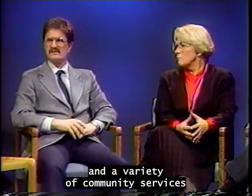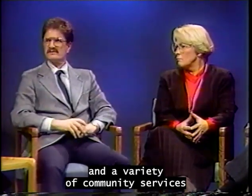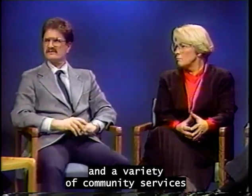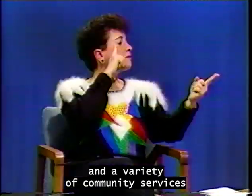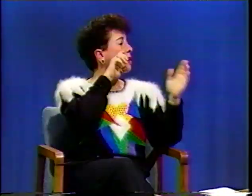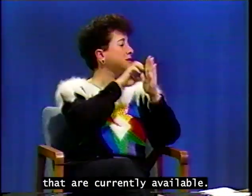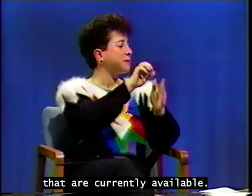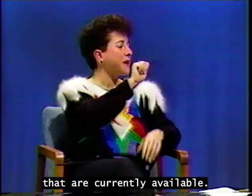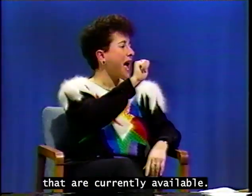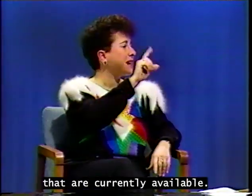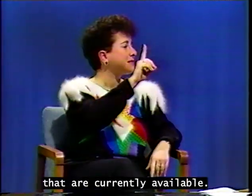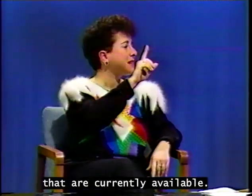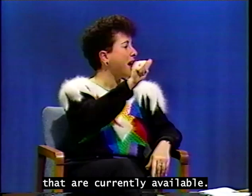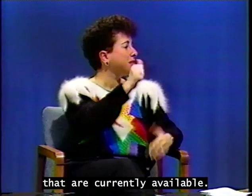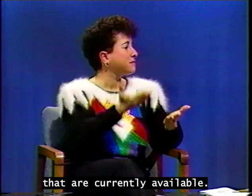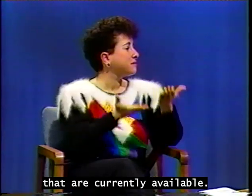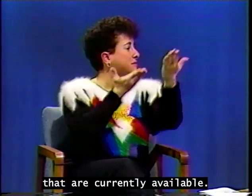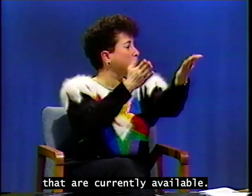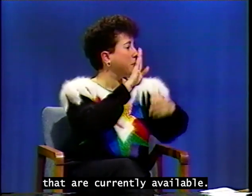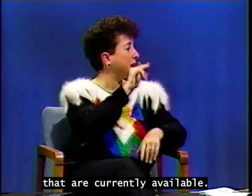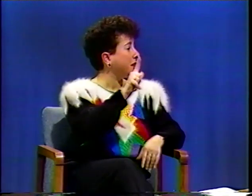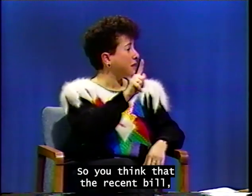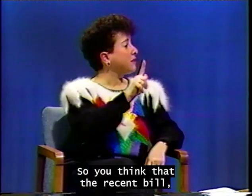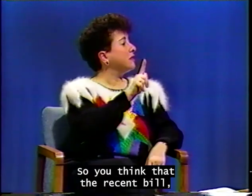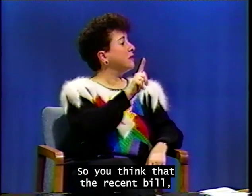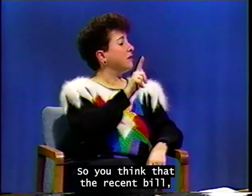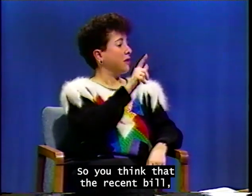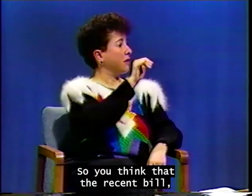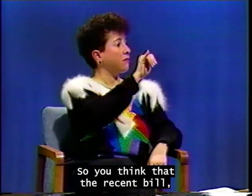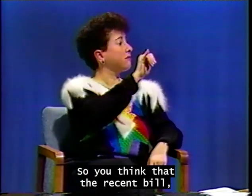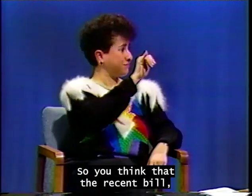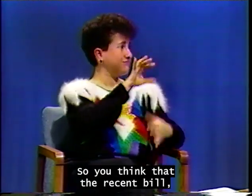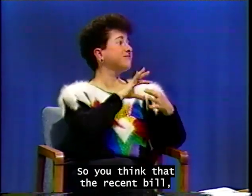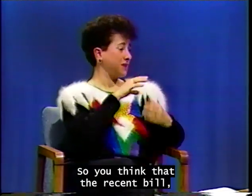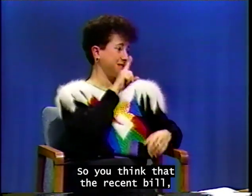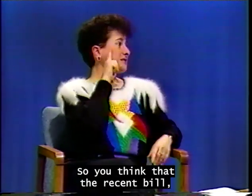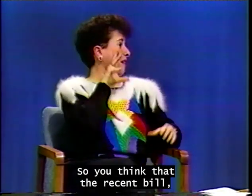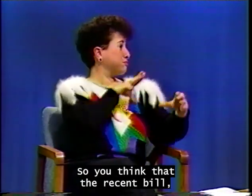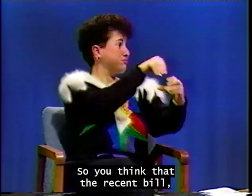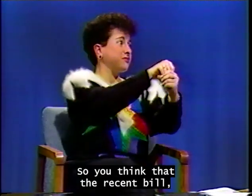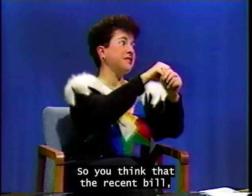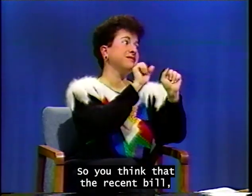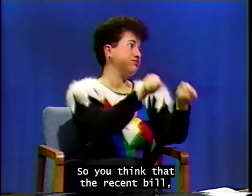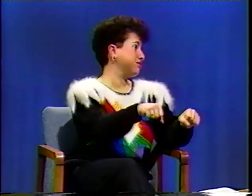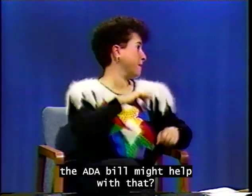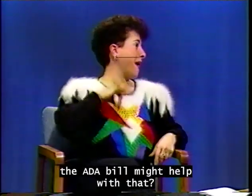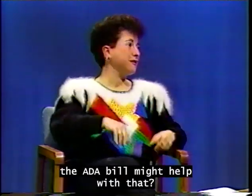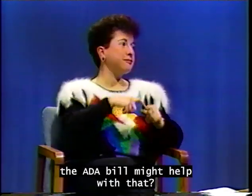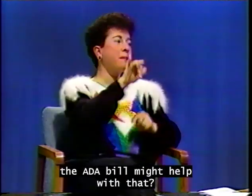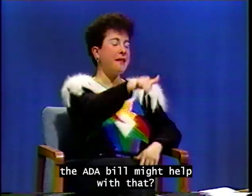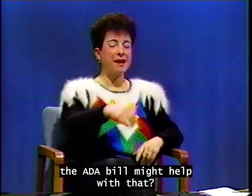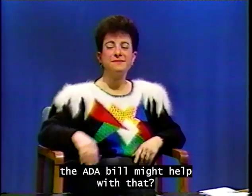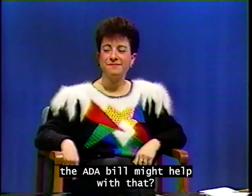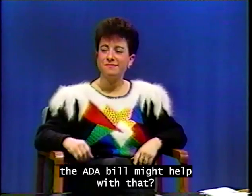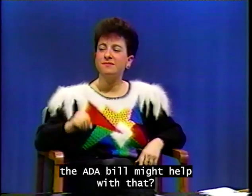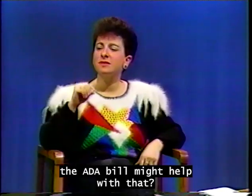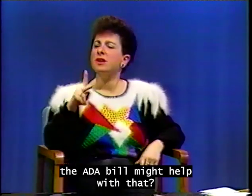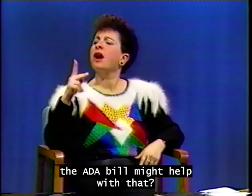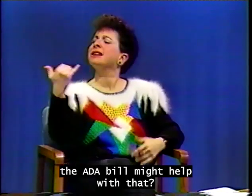community services that are currently available. So you think that the recent bill, the ADA bill, might help